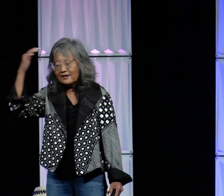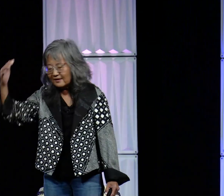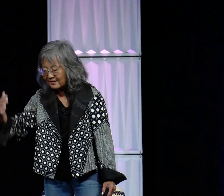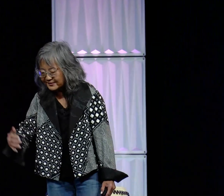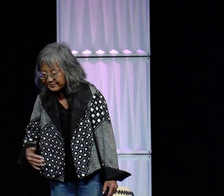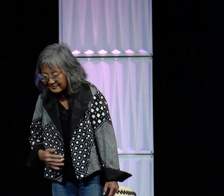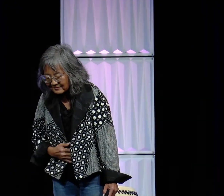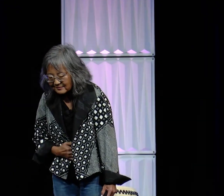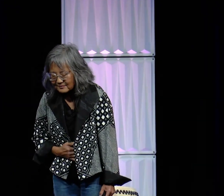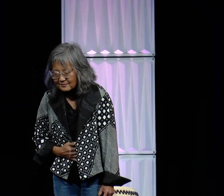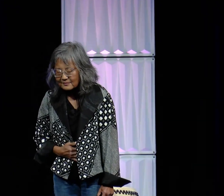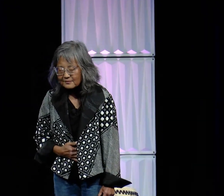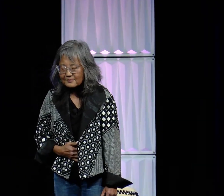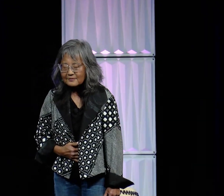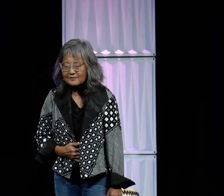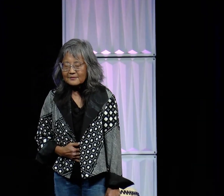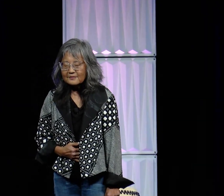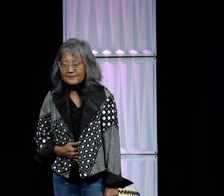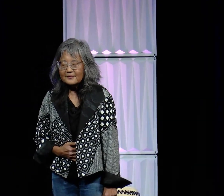headly.